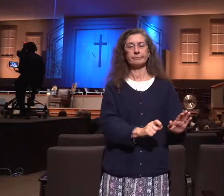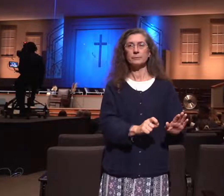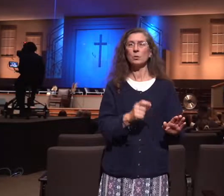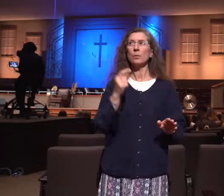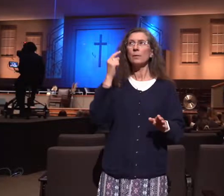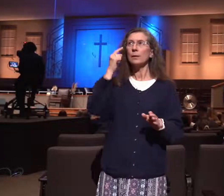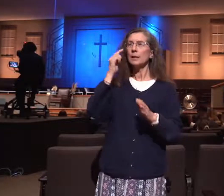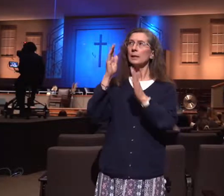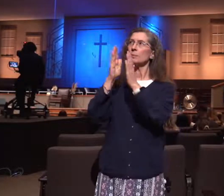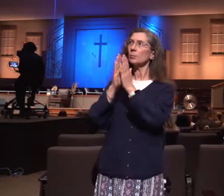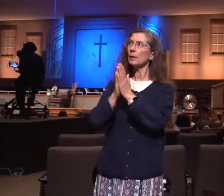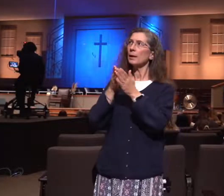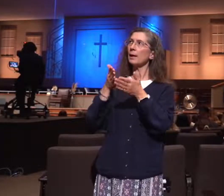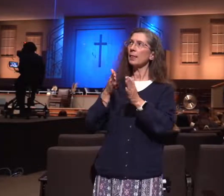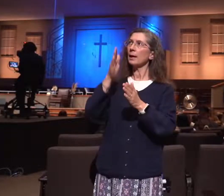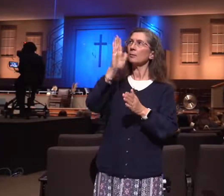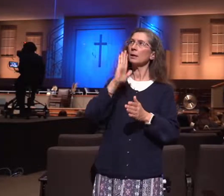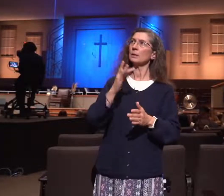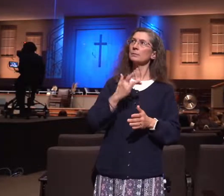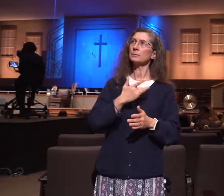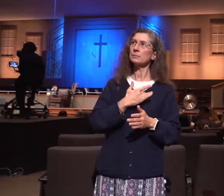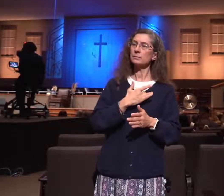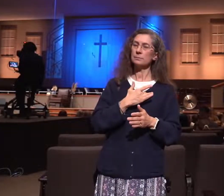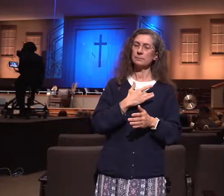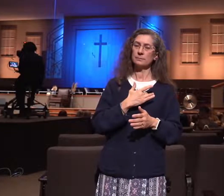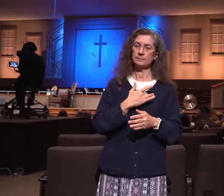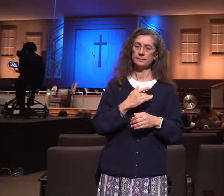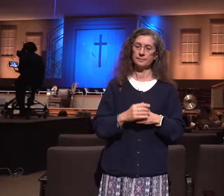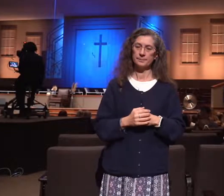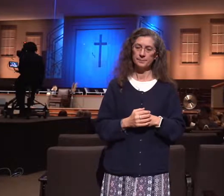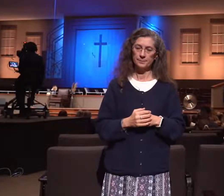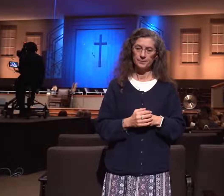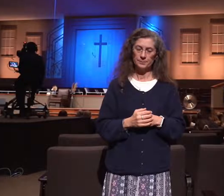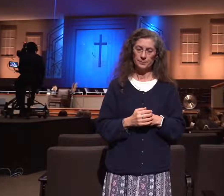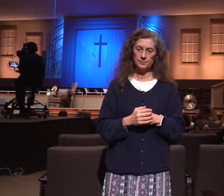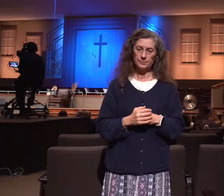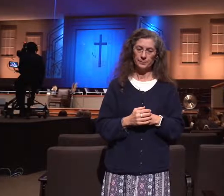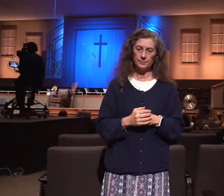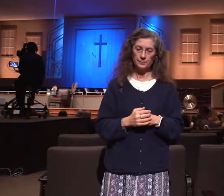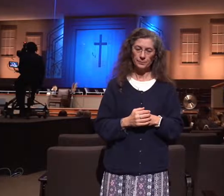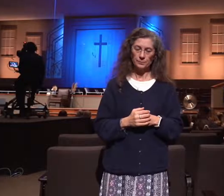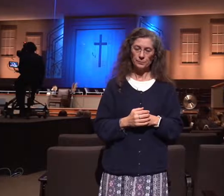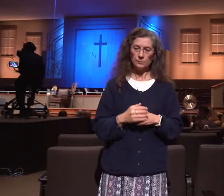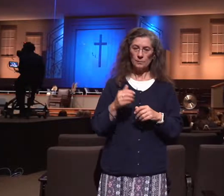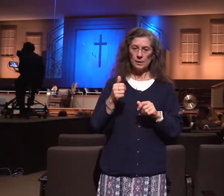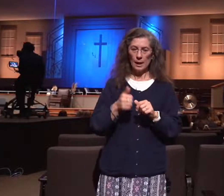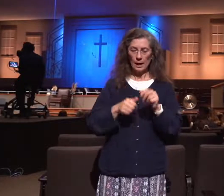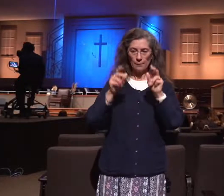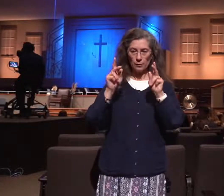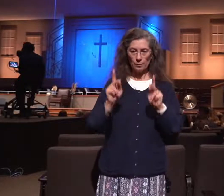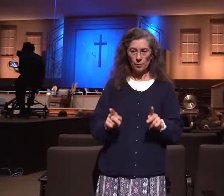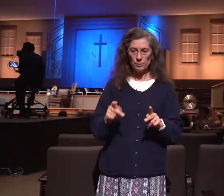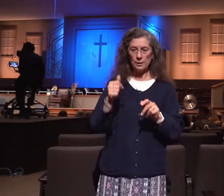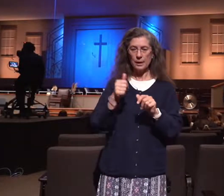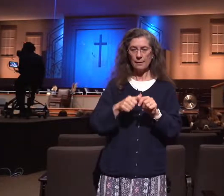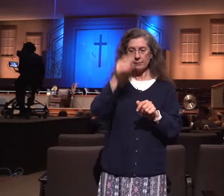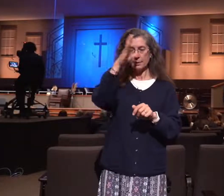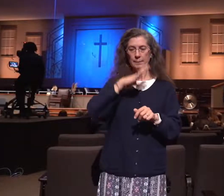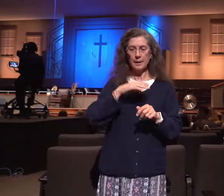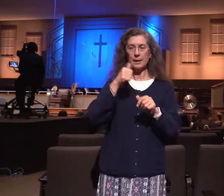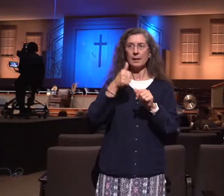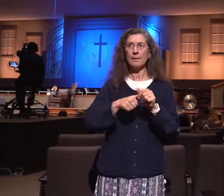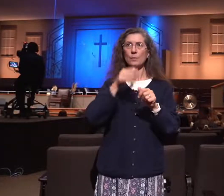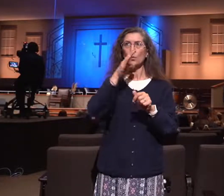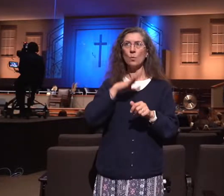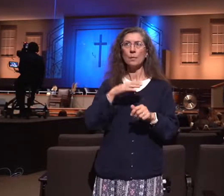Amen. You've had time to think about it and pray about it. Every man, every woman, every boy,